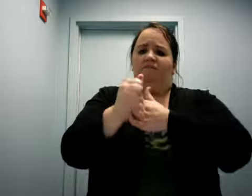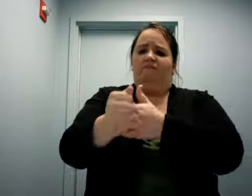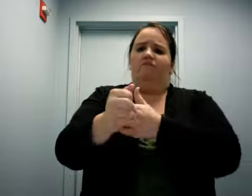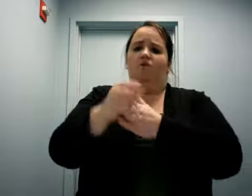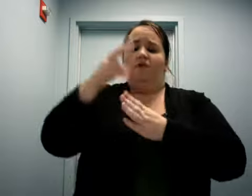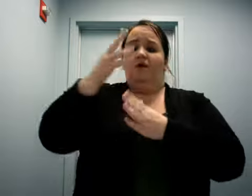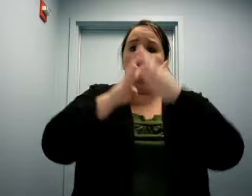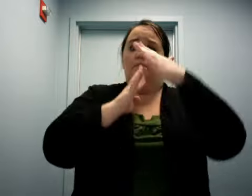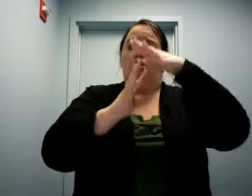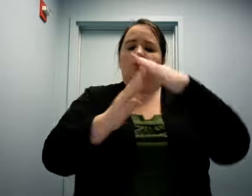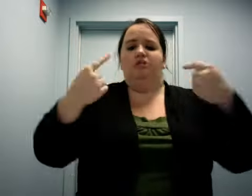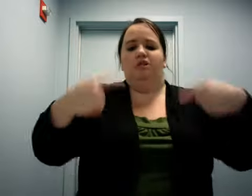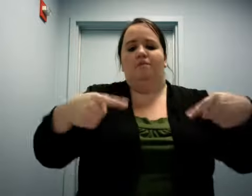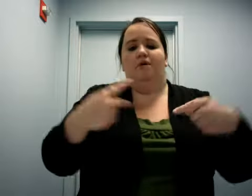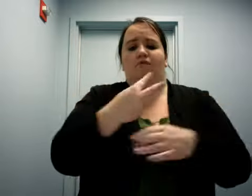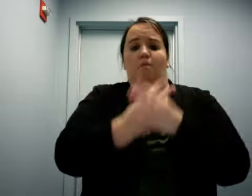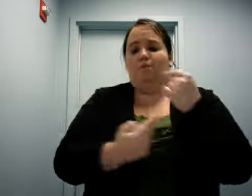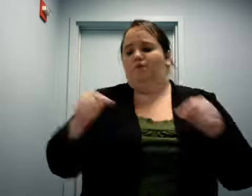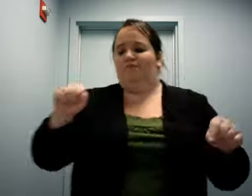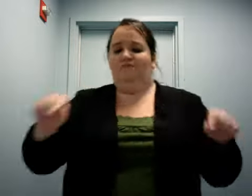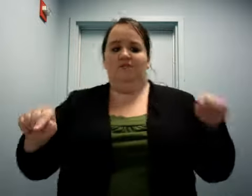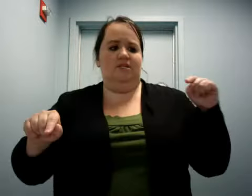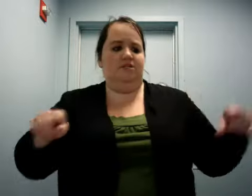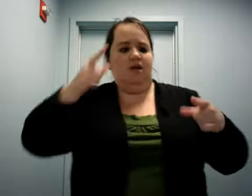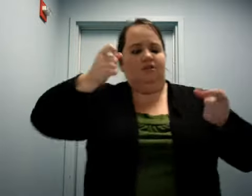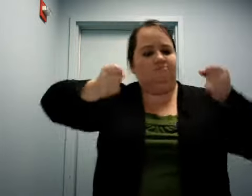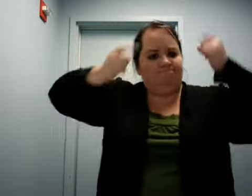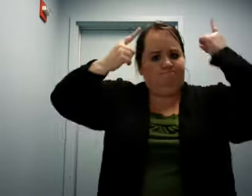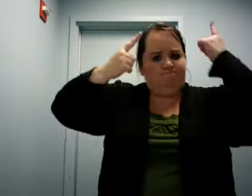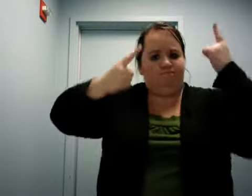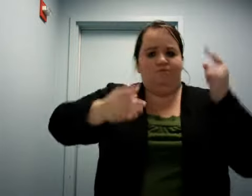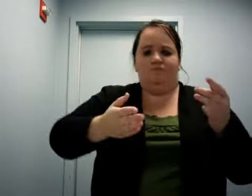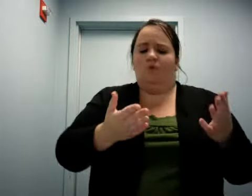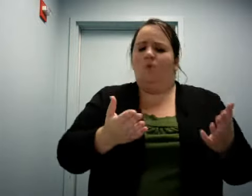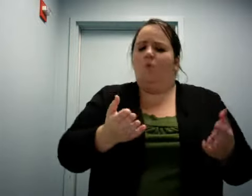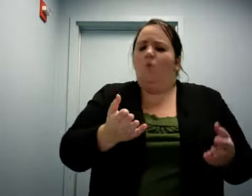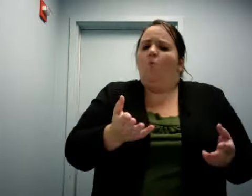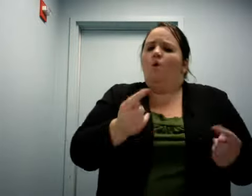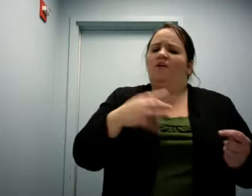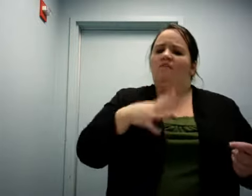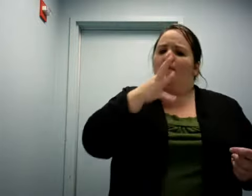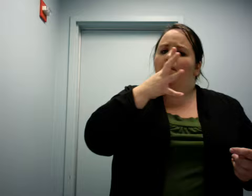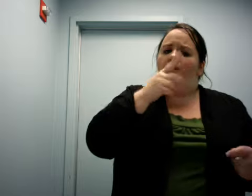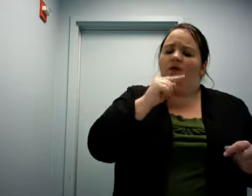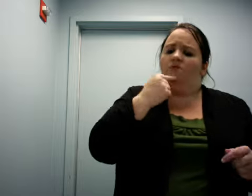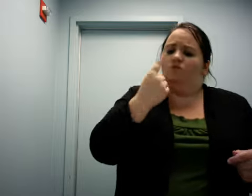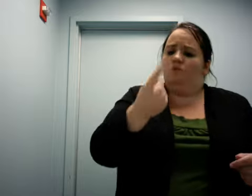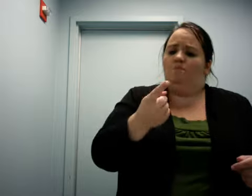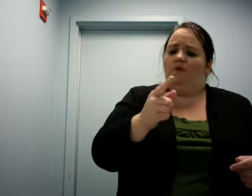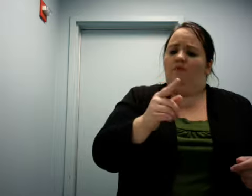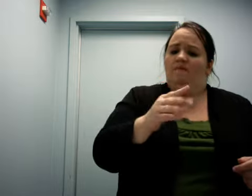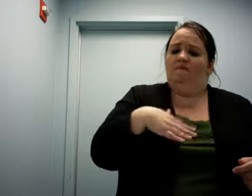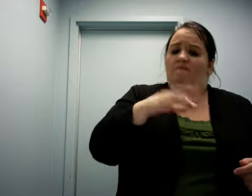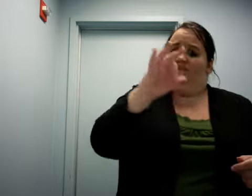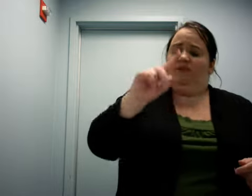What if my mother had told us that Fide's family was poor and had walking? What if we had an African television